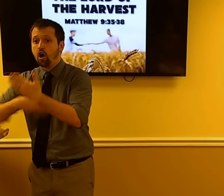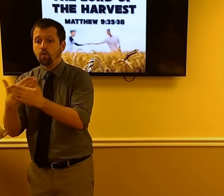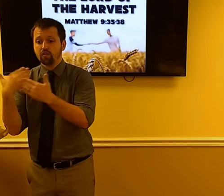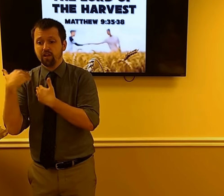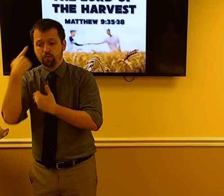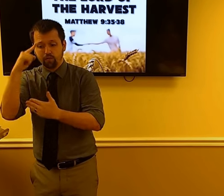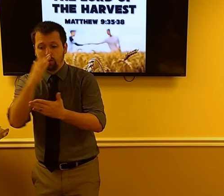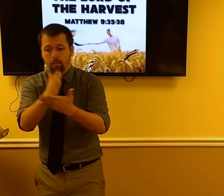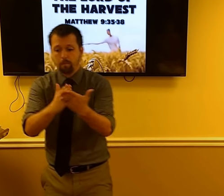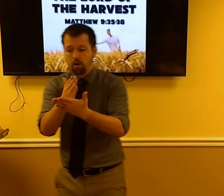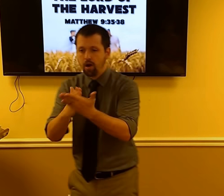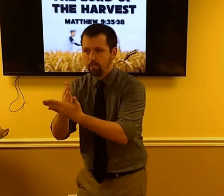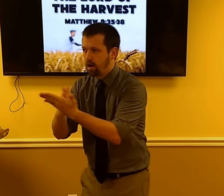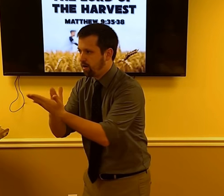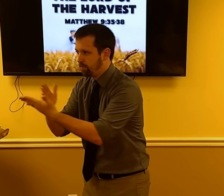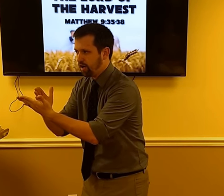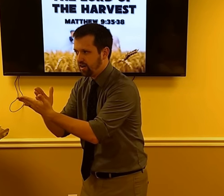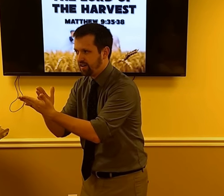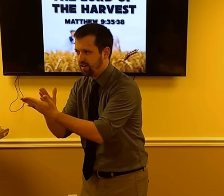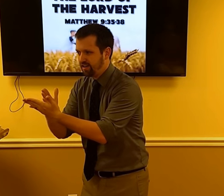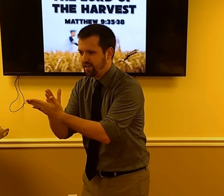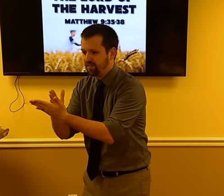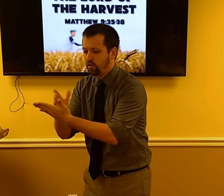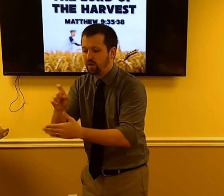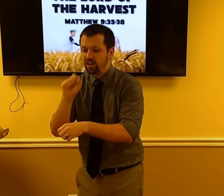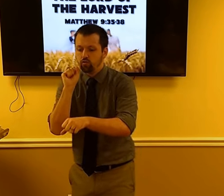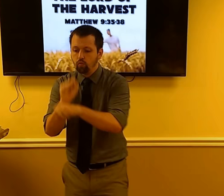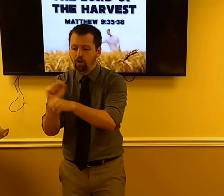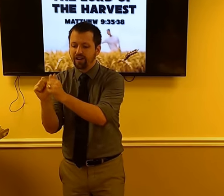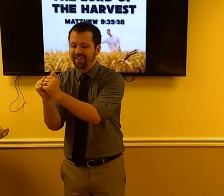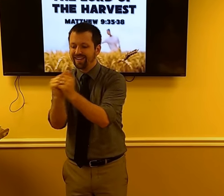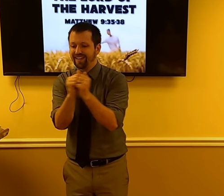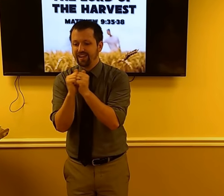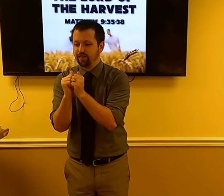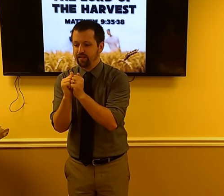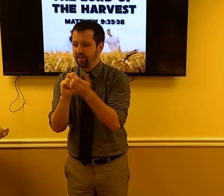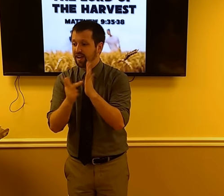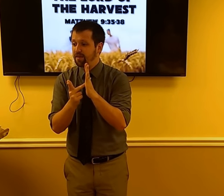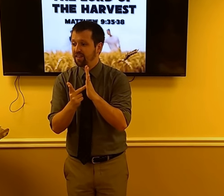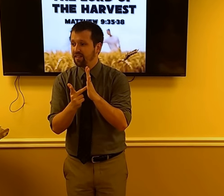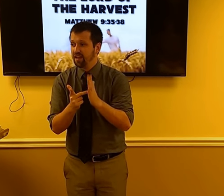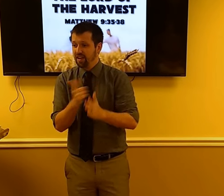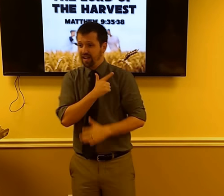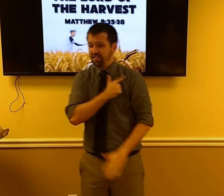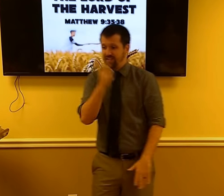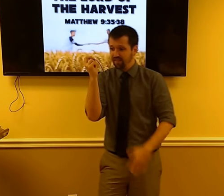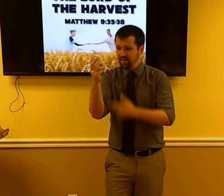part. All responsible for it. Part. So we need to work together. And that means lazy